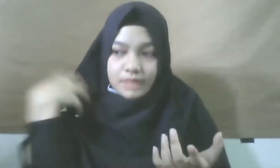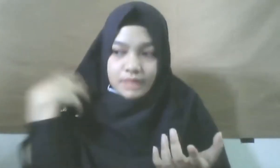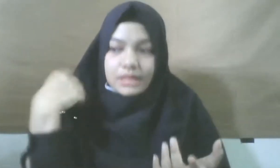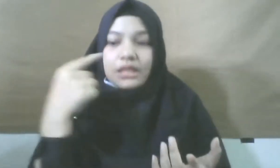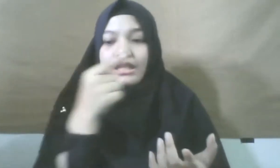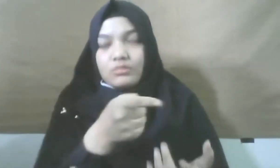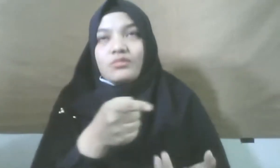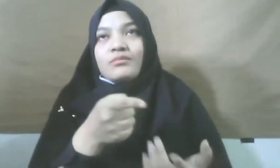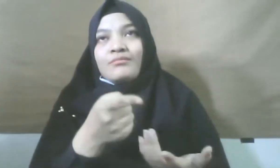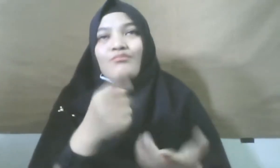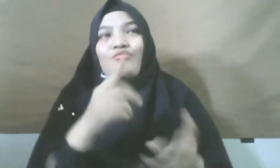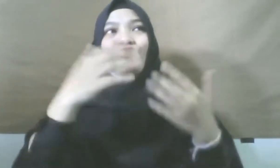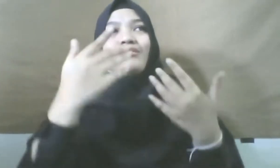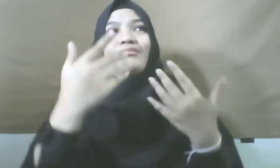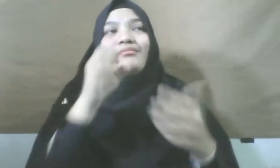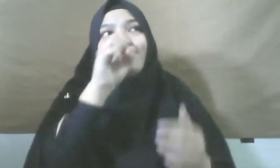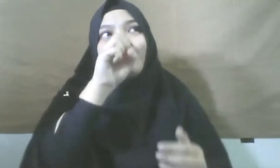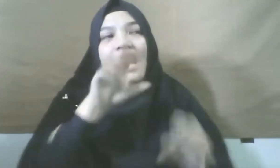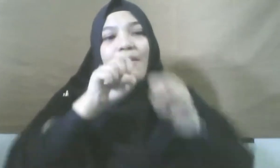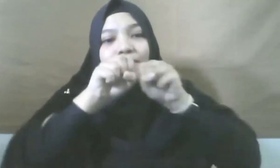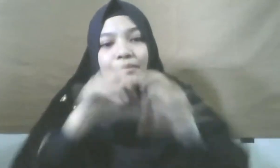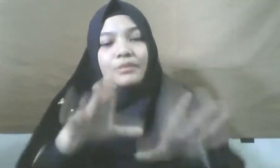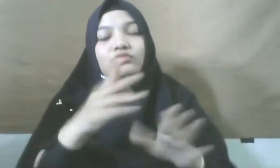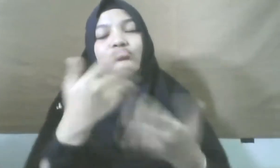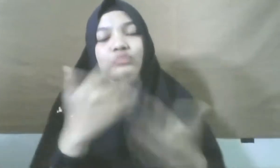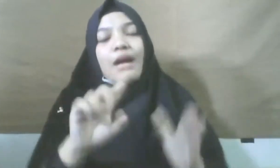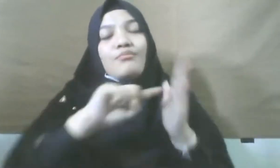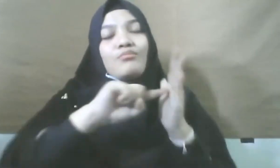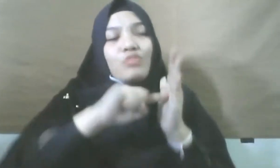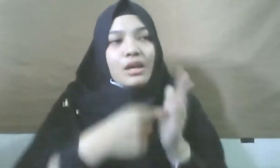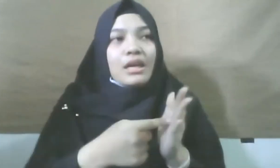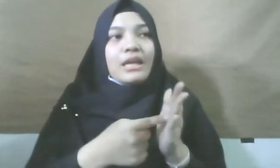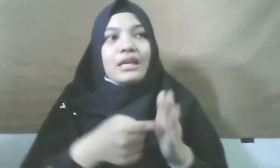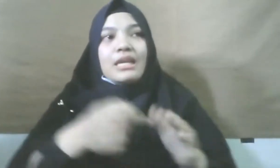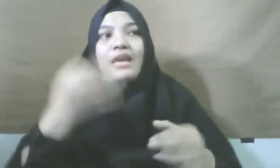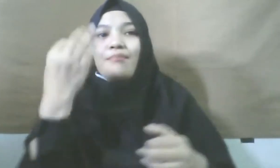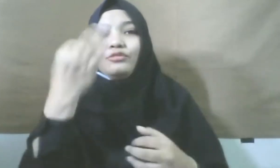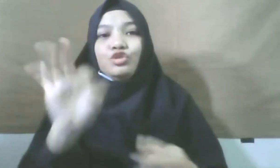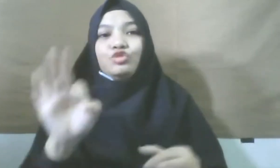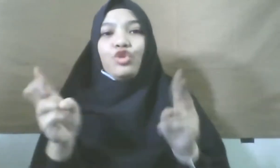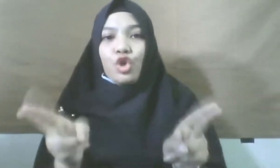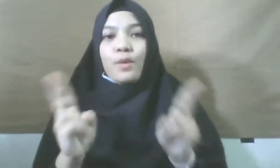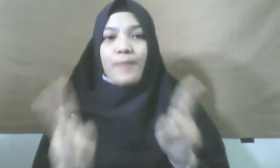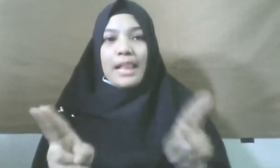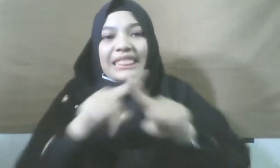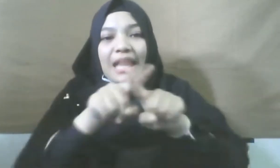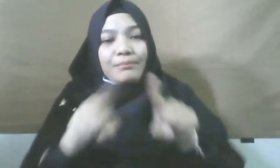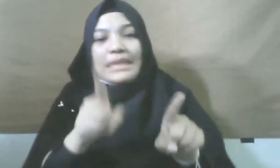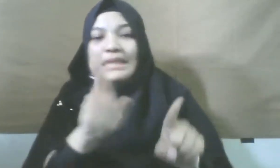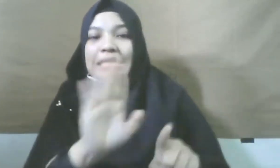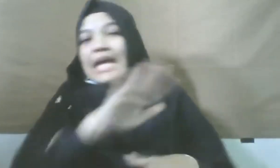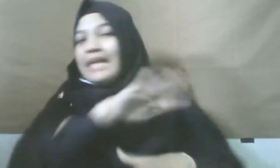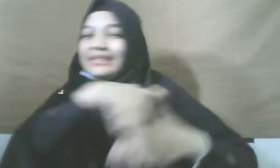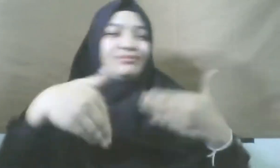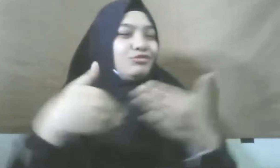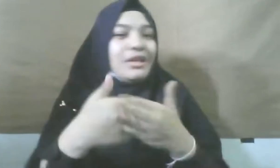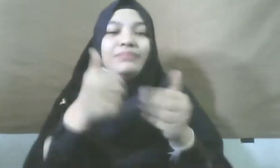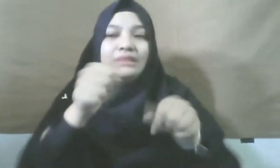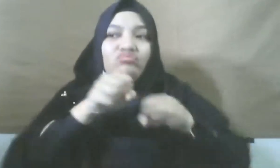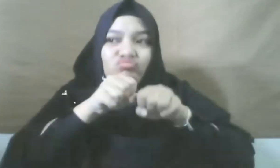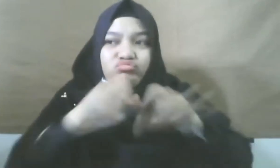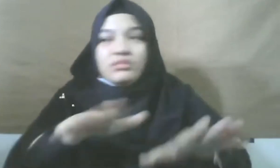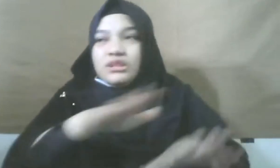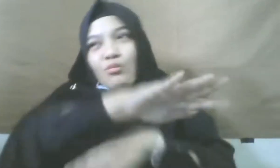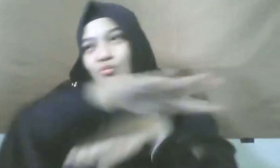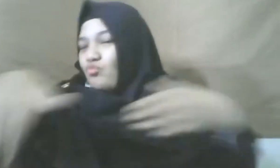public, especially for basic school like elementary, student high school, senior high school, and middle school. I think that's my